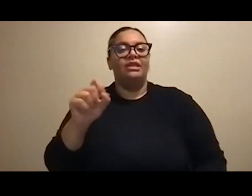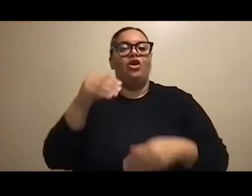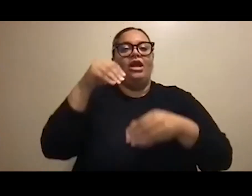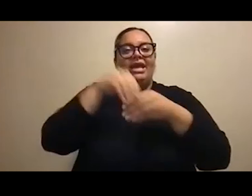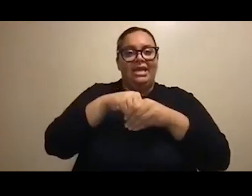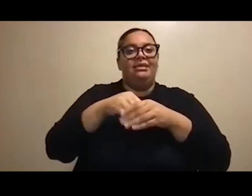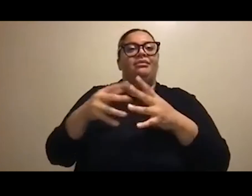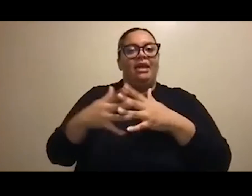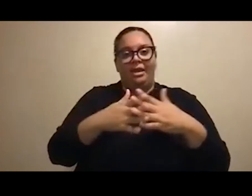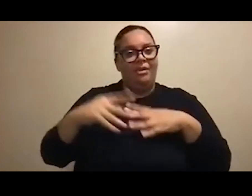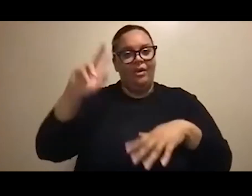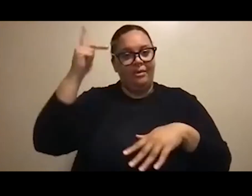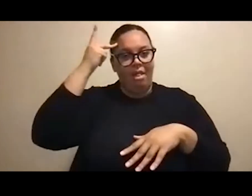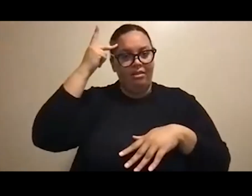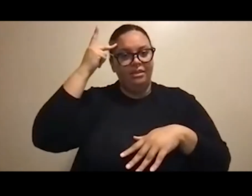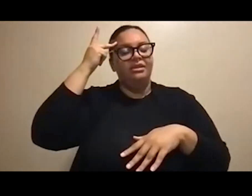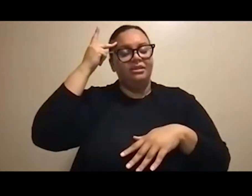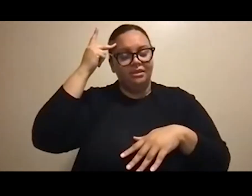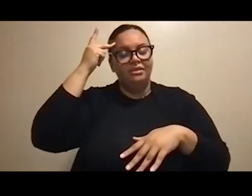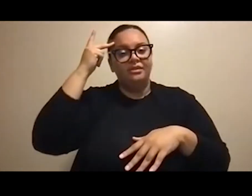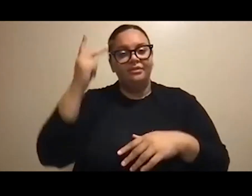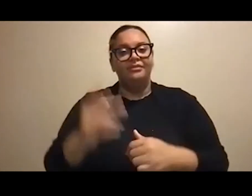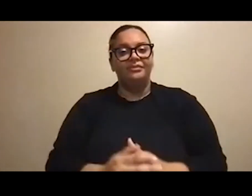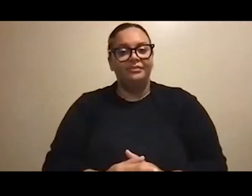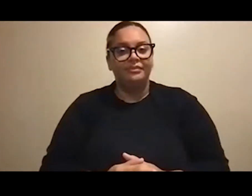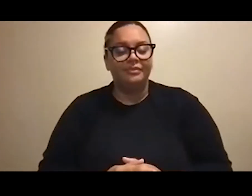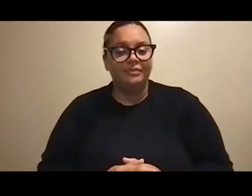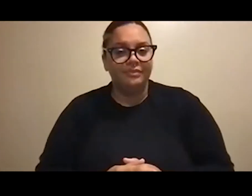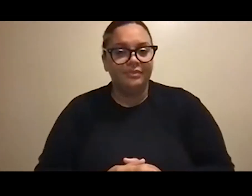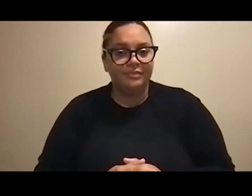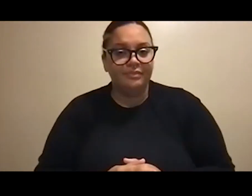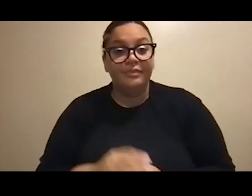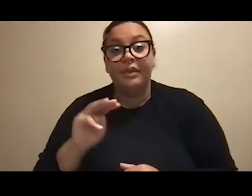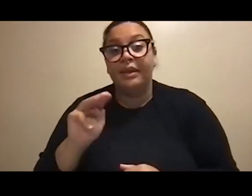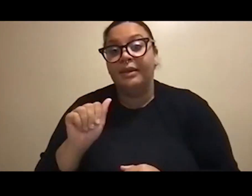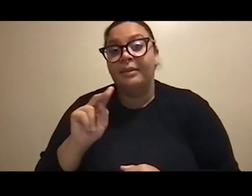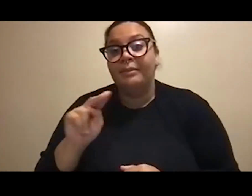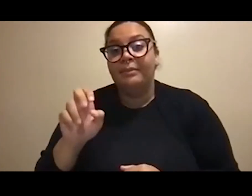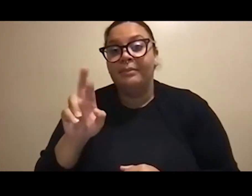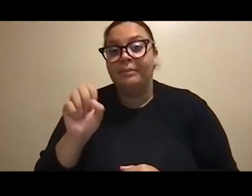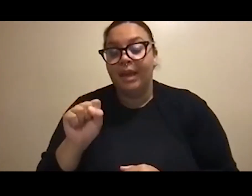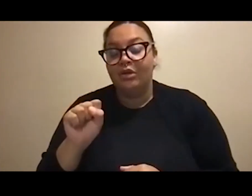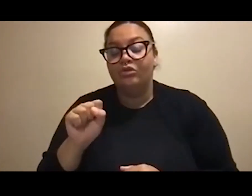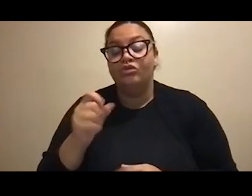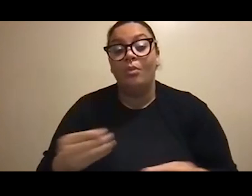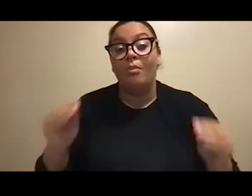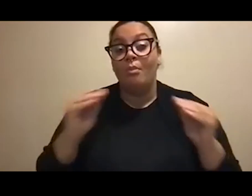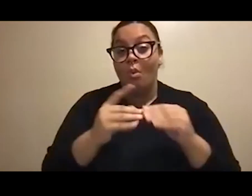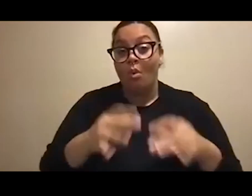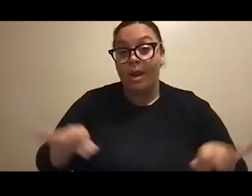politics. It's not all that long. Bear with me. Manners are of more importance than